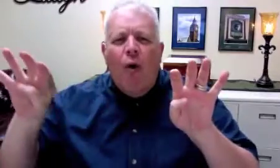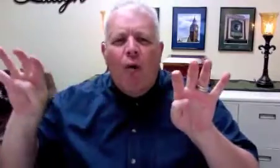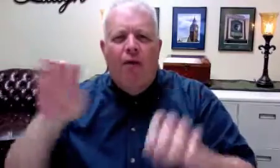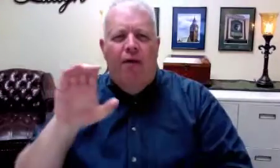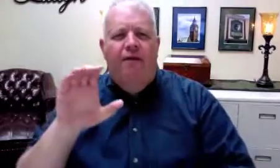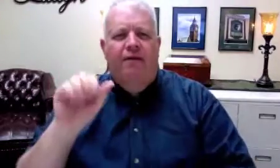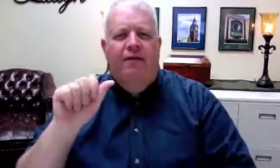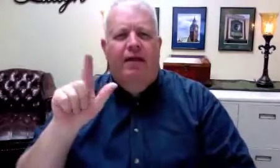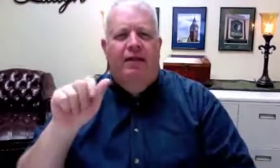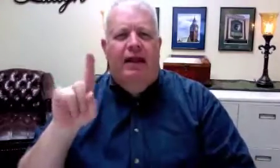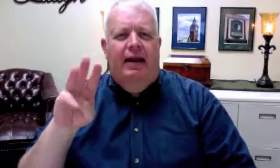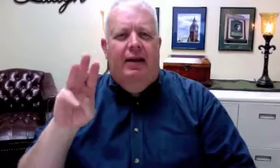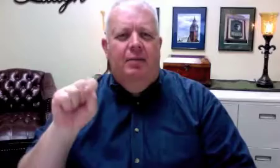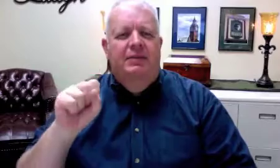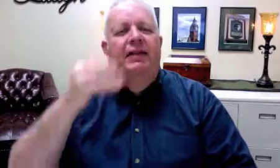of the shrubbery.